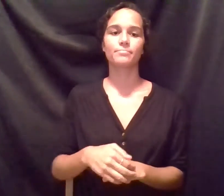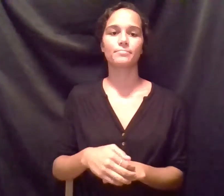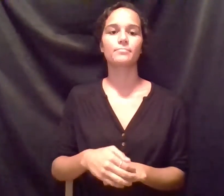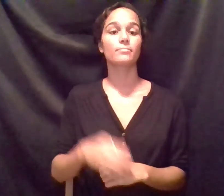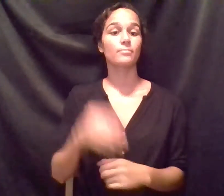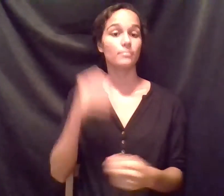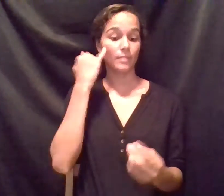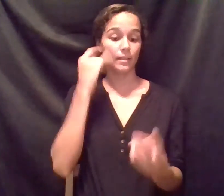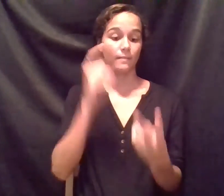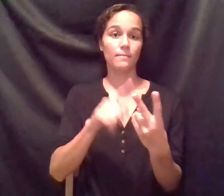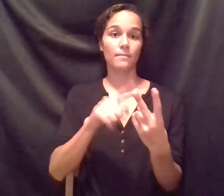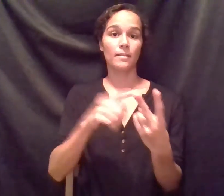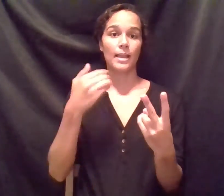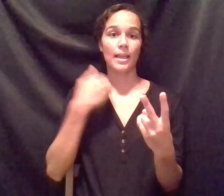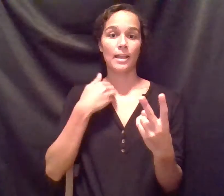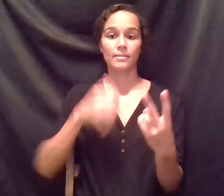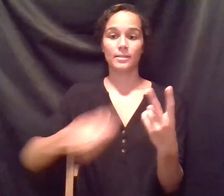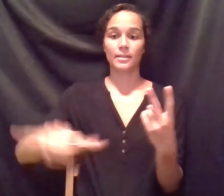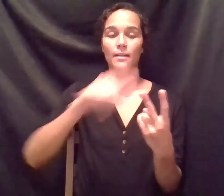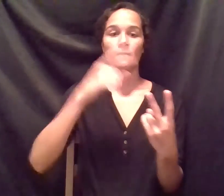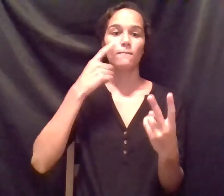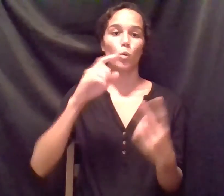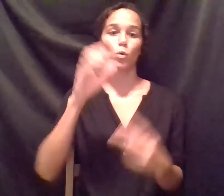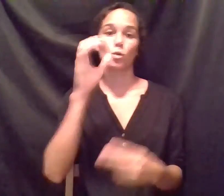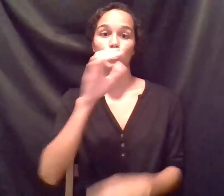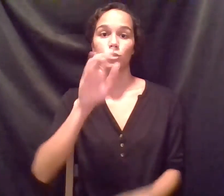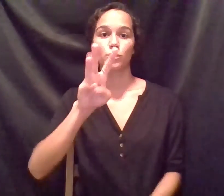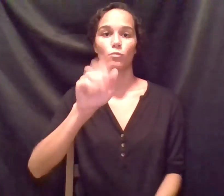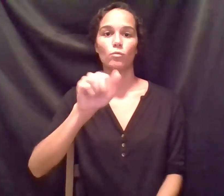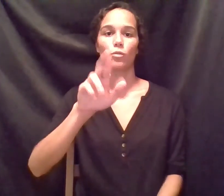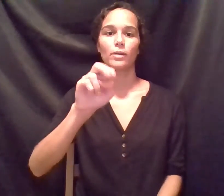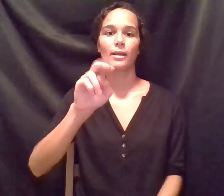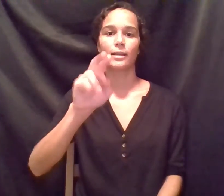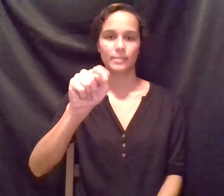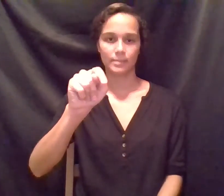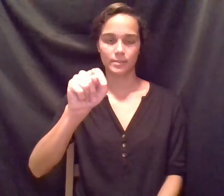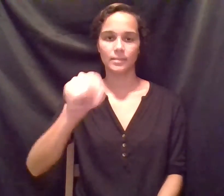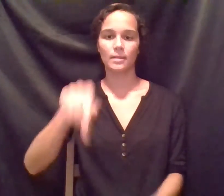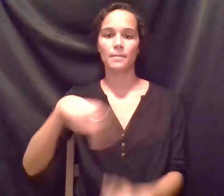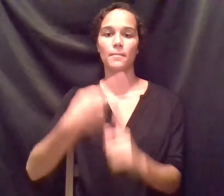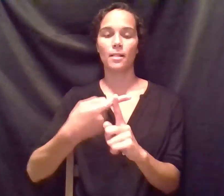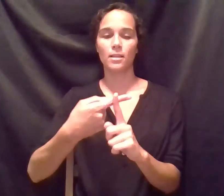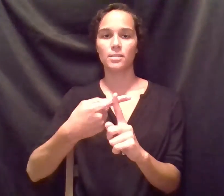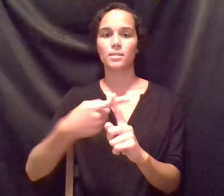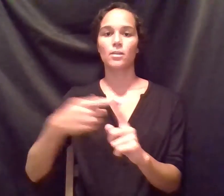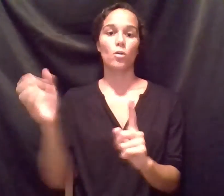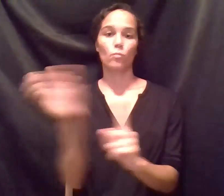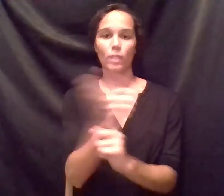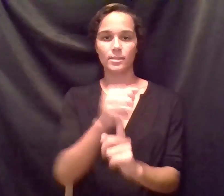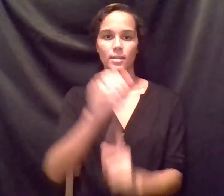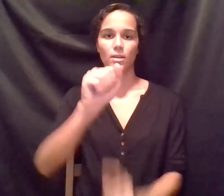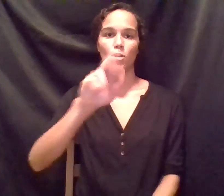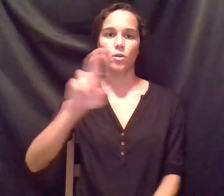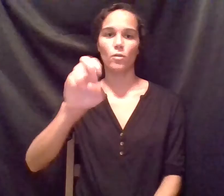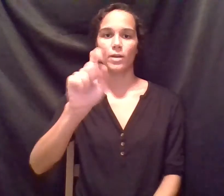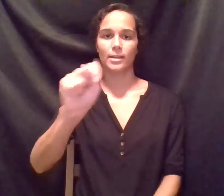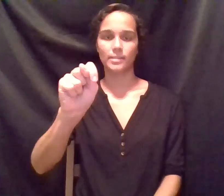an arrest. It's stronger than reasonable suspicion. It's not as strong as beyond a reasonable doubt. And again,